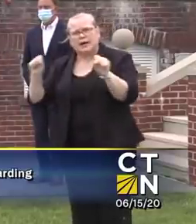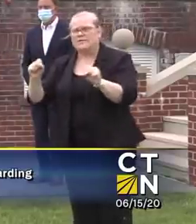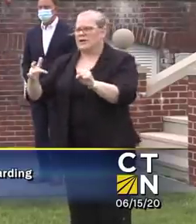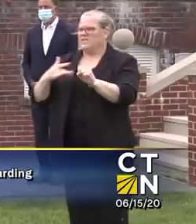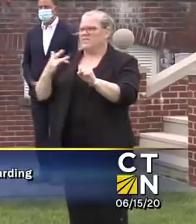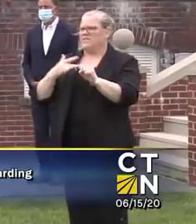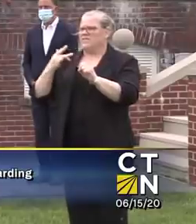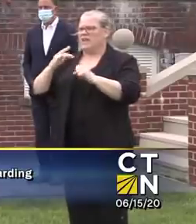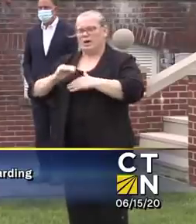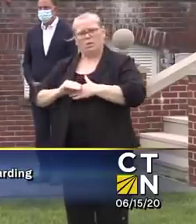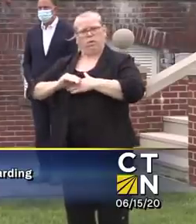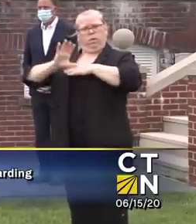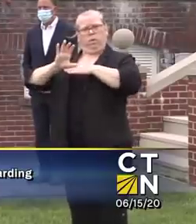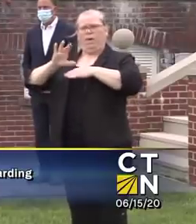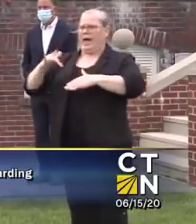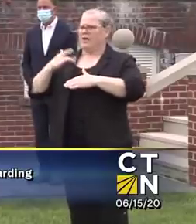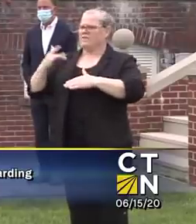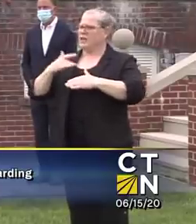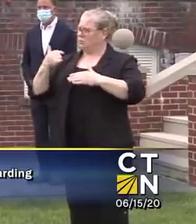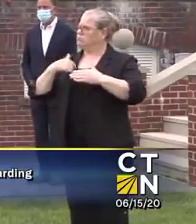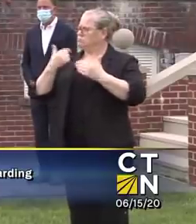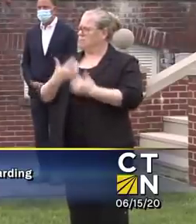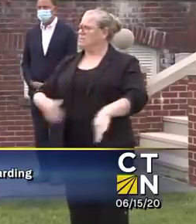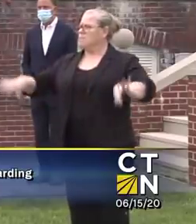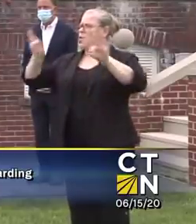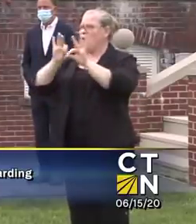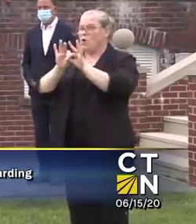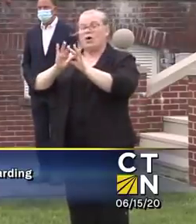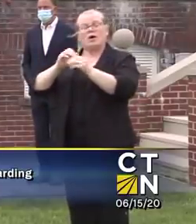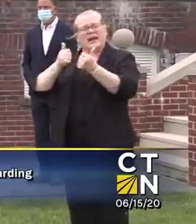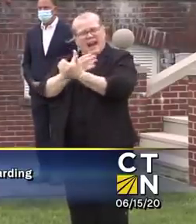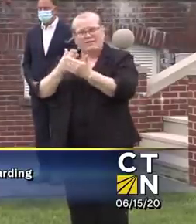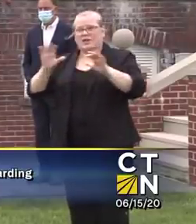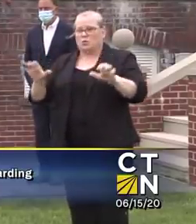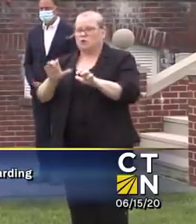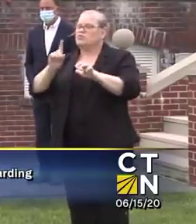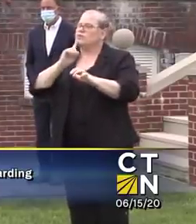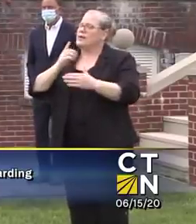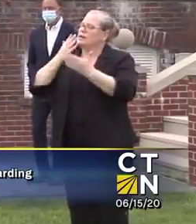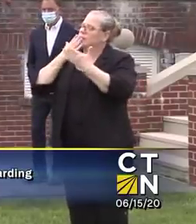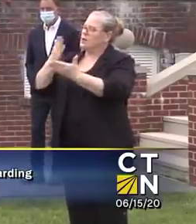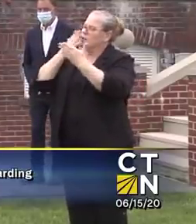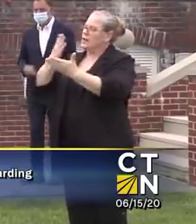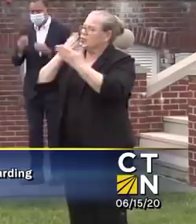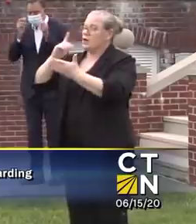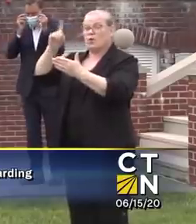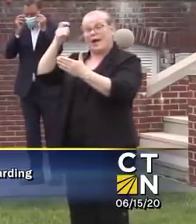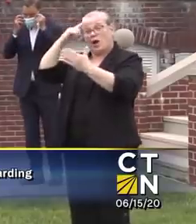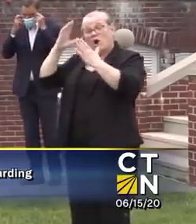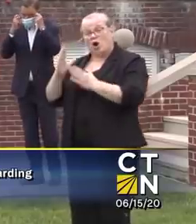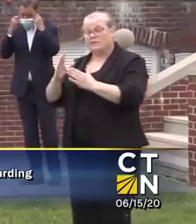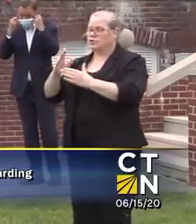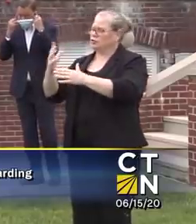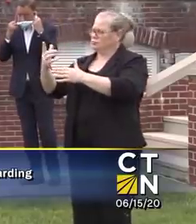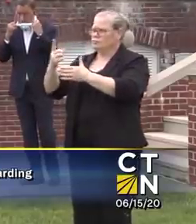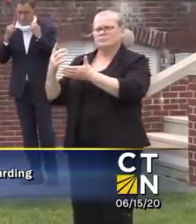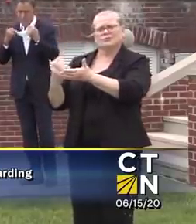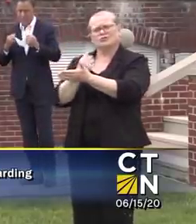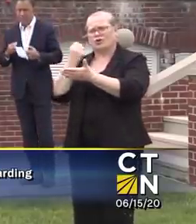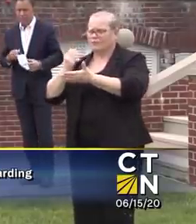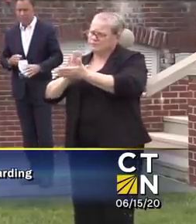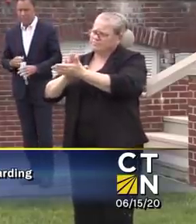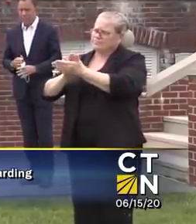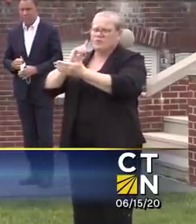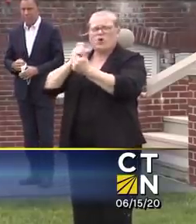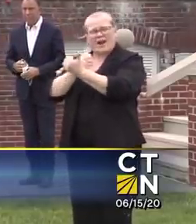are important. And I truly, truly, truly appreciate what we're all doing here today. Thank you so much. Thank you, Governor. You deserve a strong round of applause for everything that you're